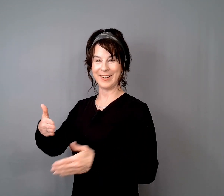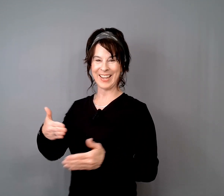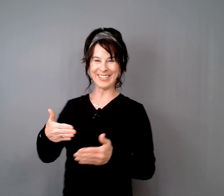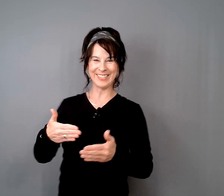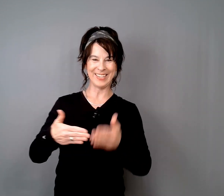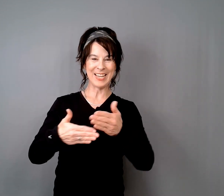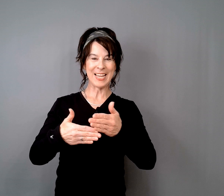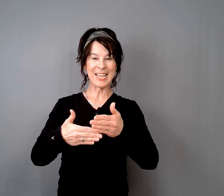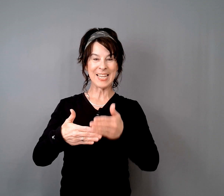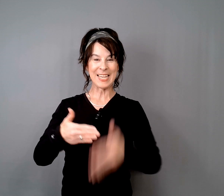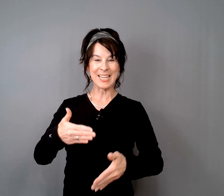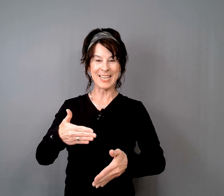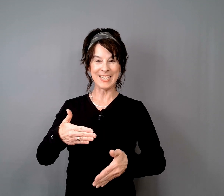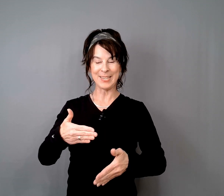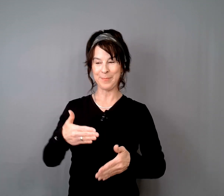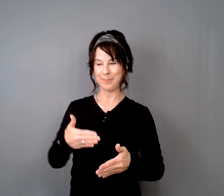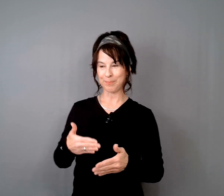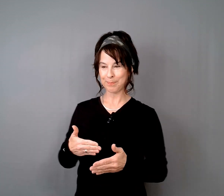okay? End.